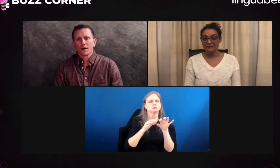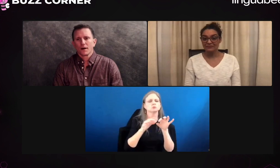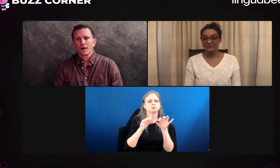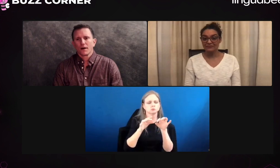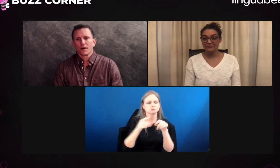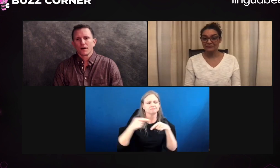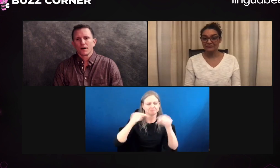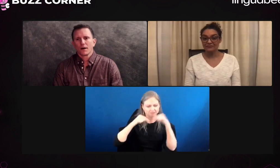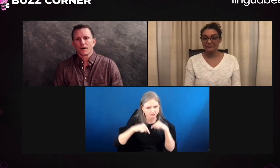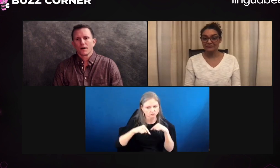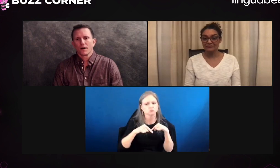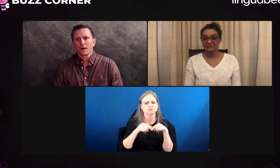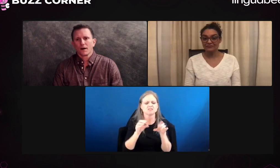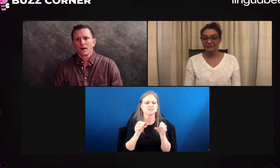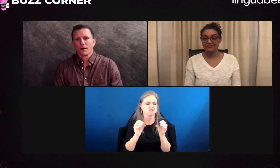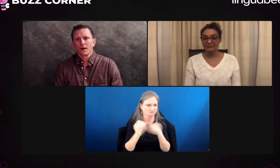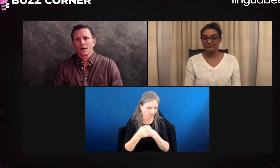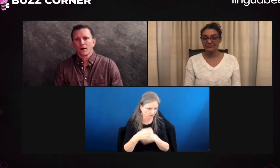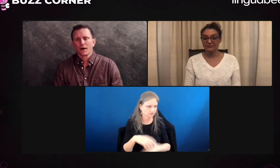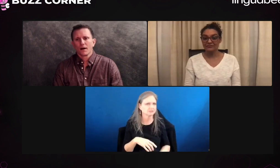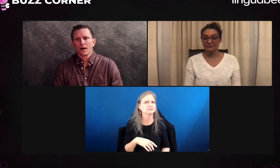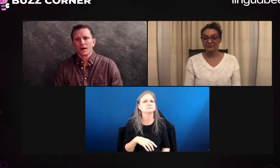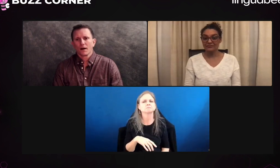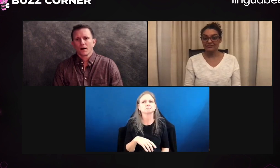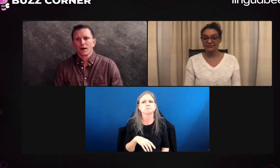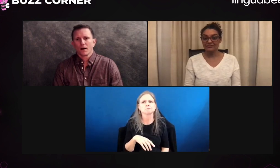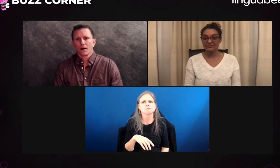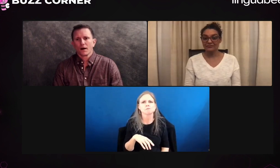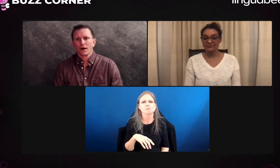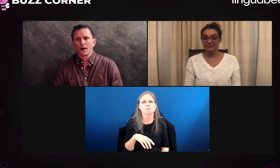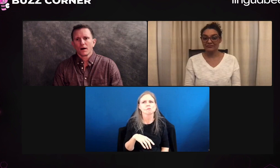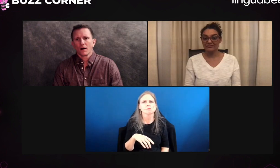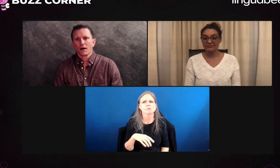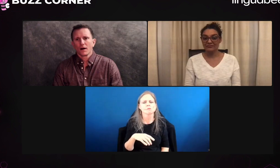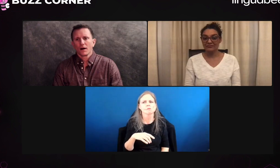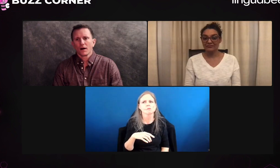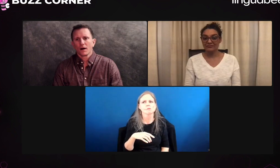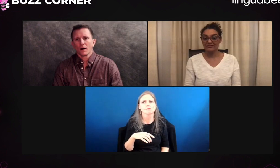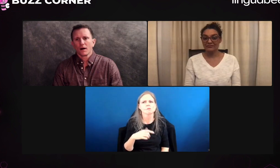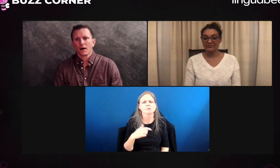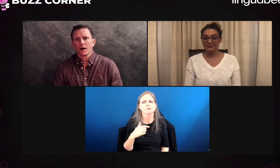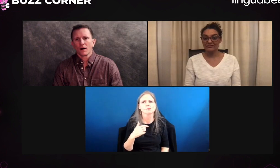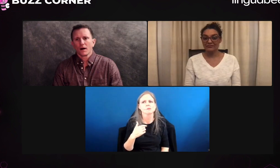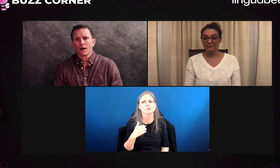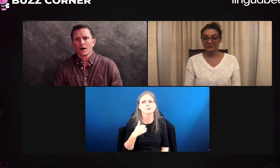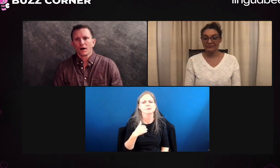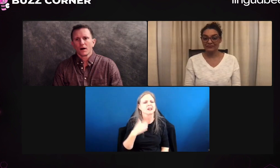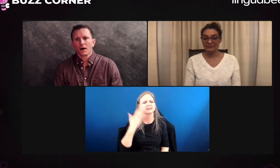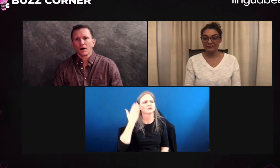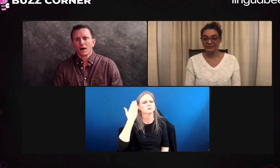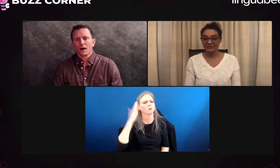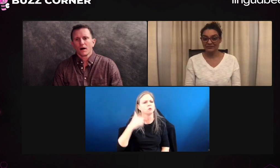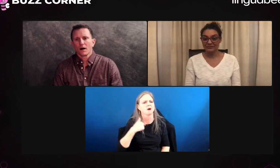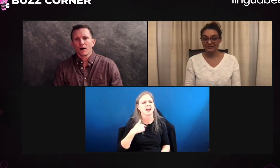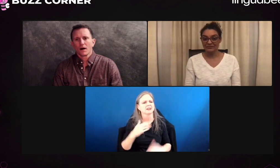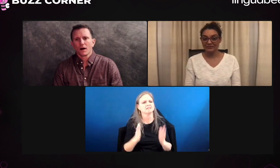vocabulary, it inhibits trust. And so thinking back to